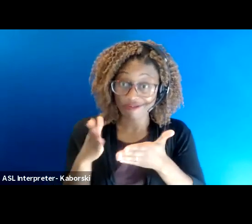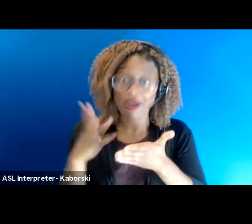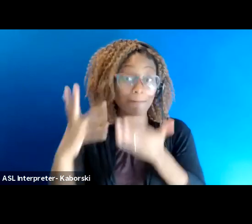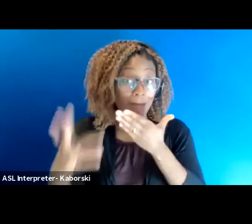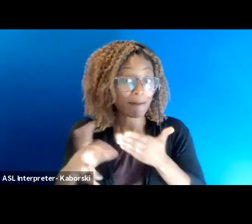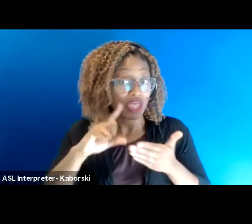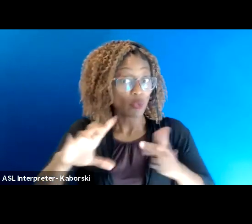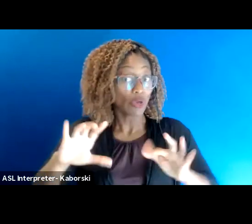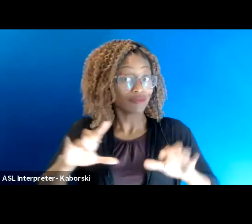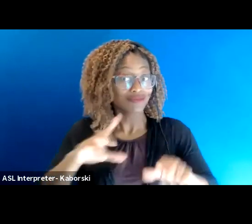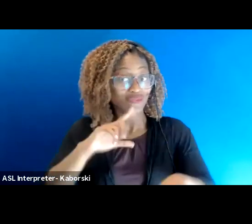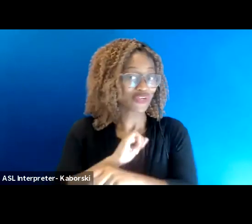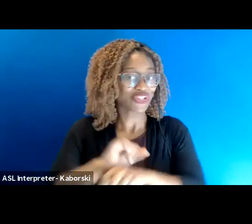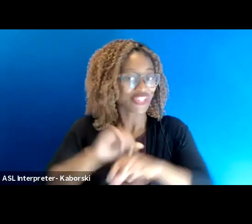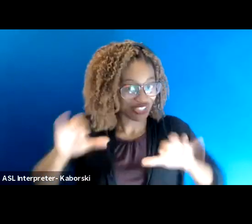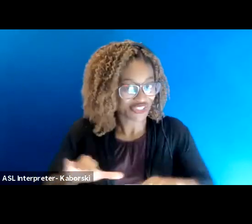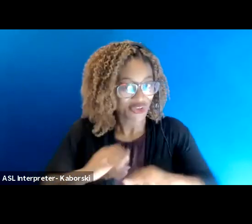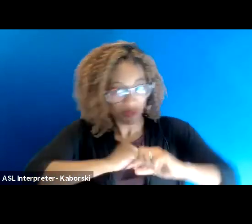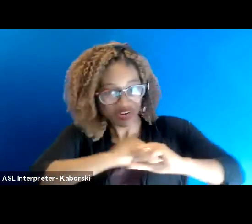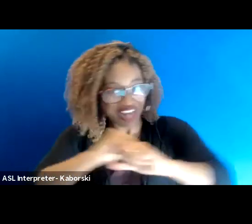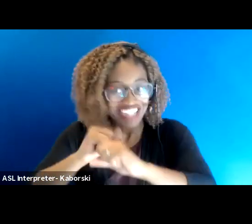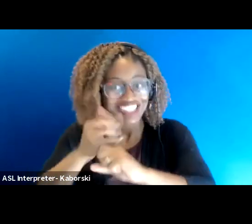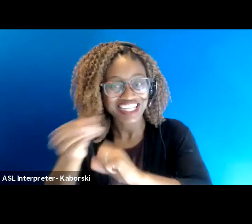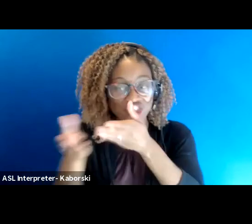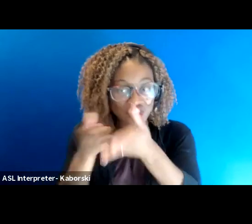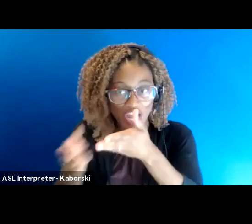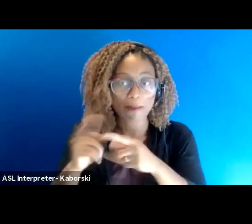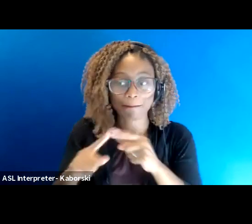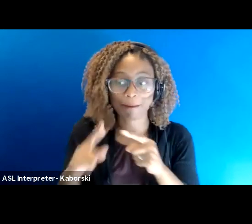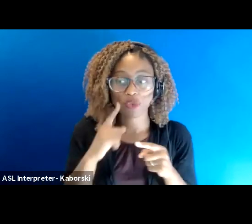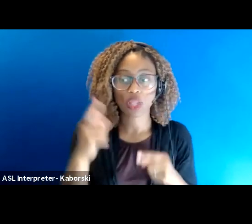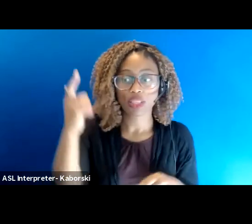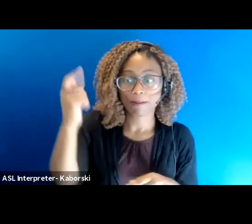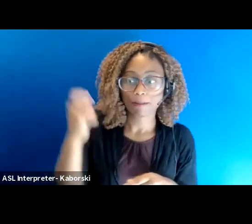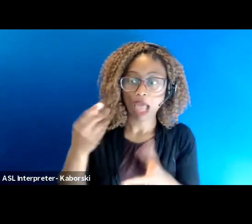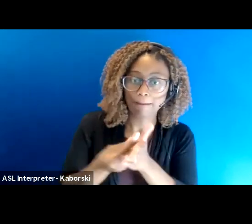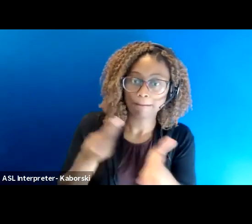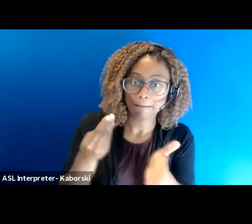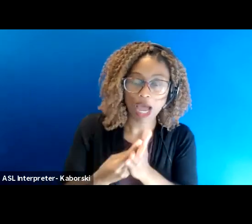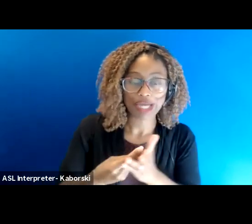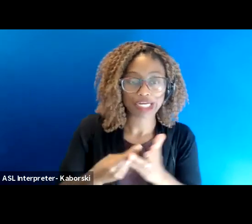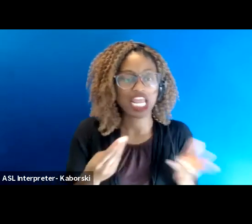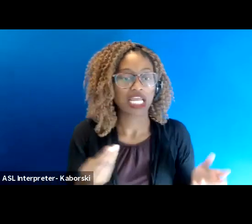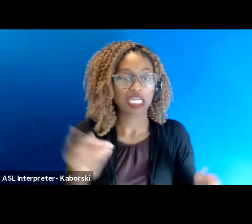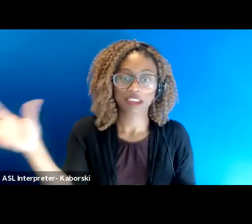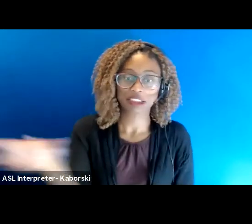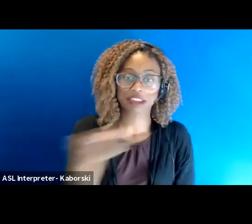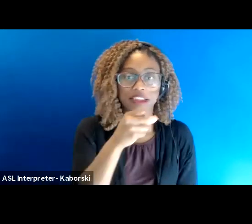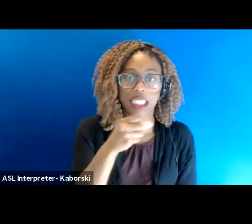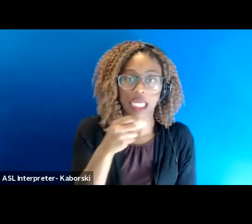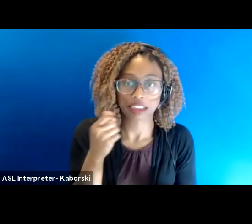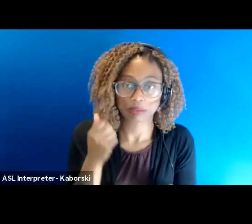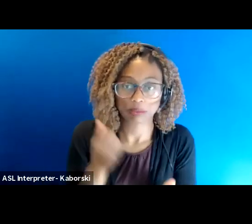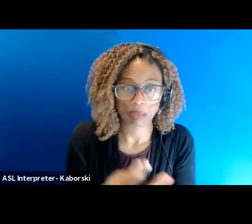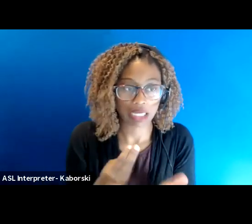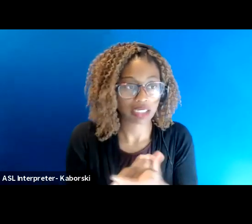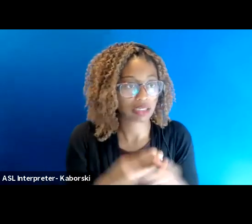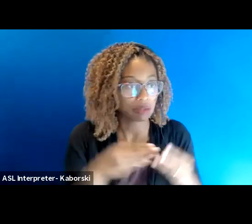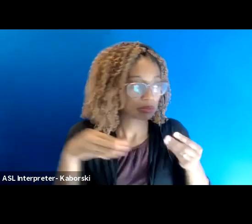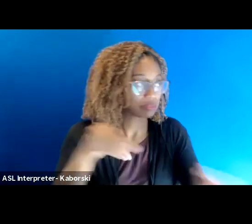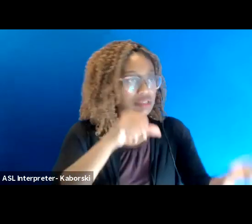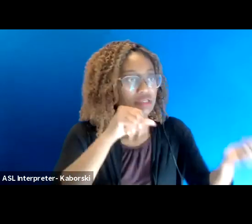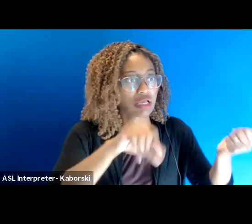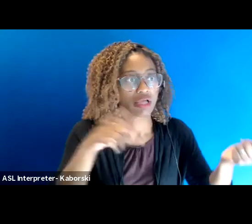but it doesn't mean that we're just, that all the funding for the police force is gone and there's no one to